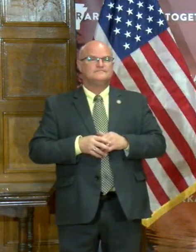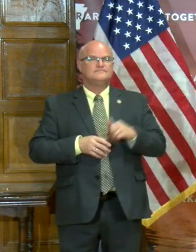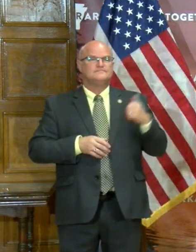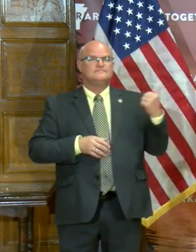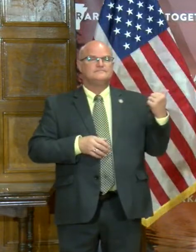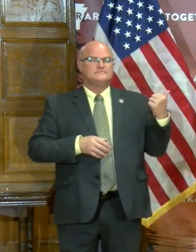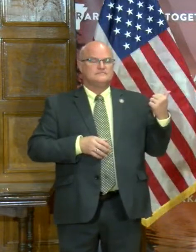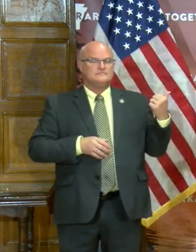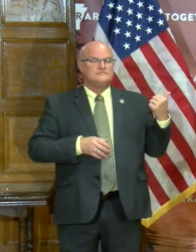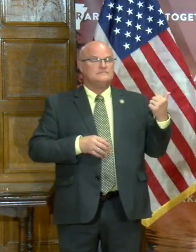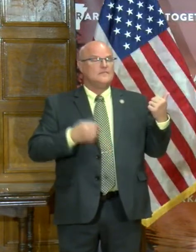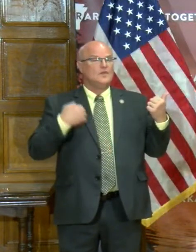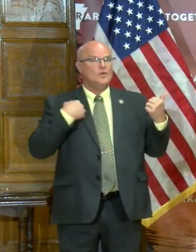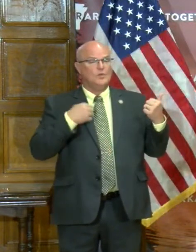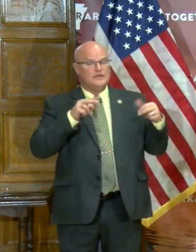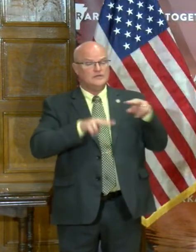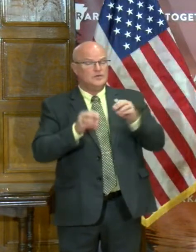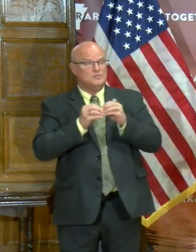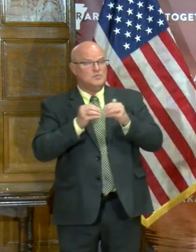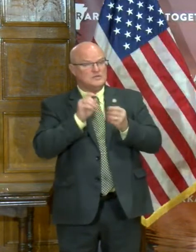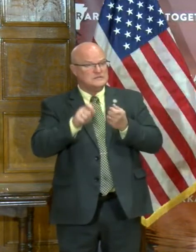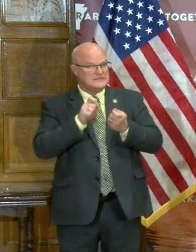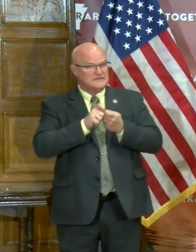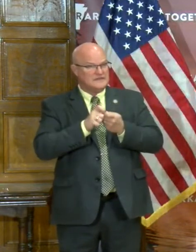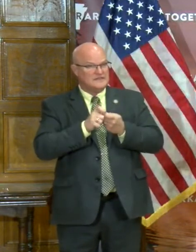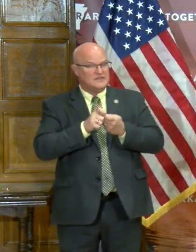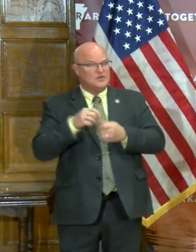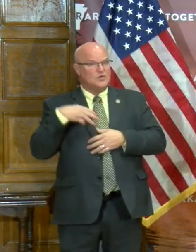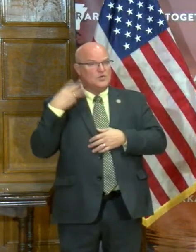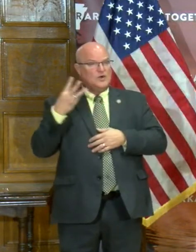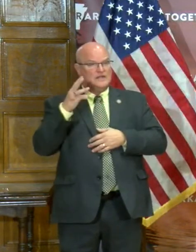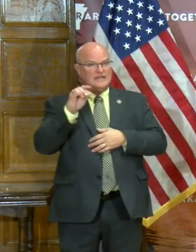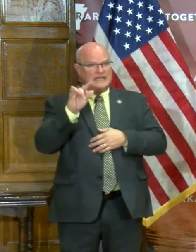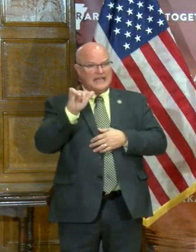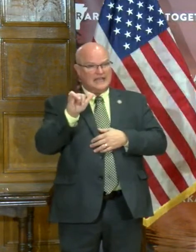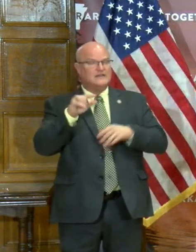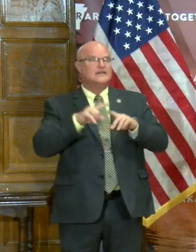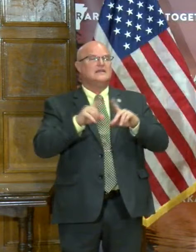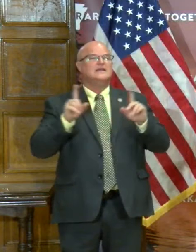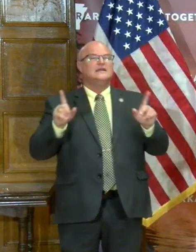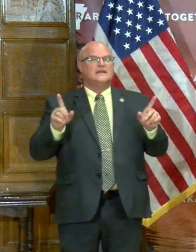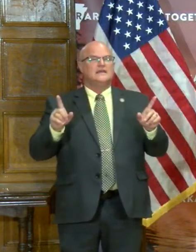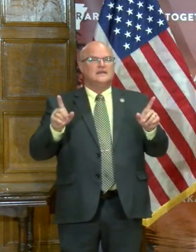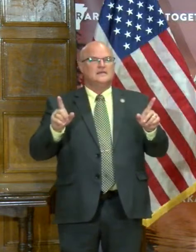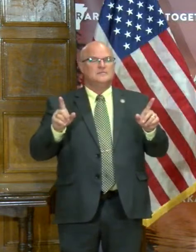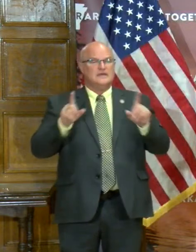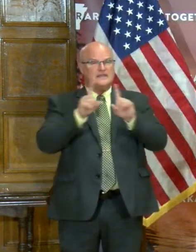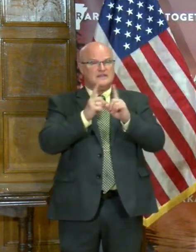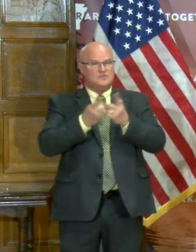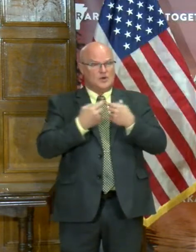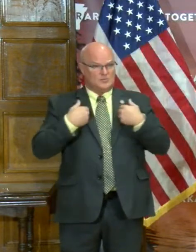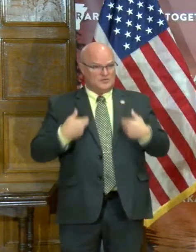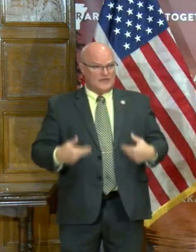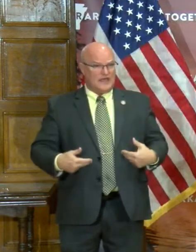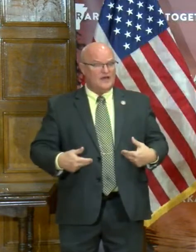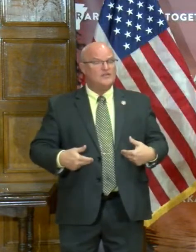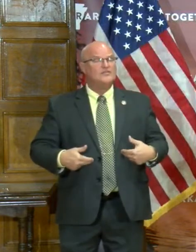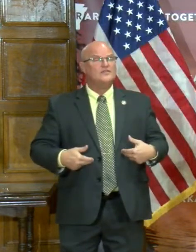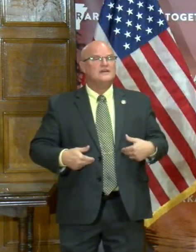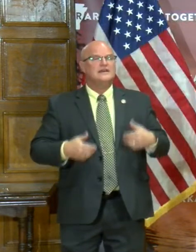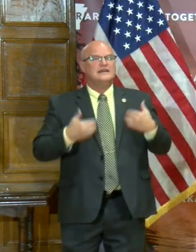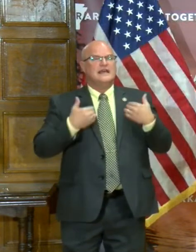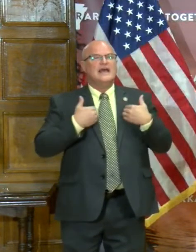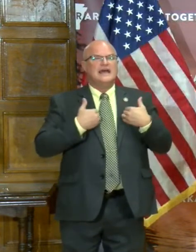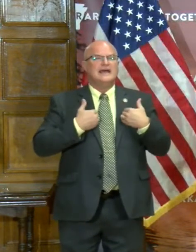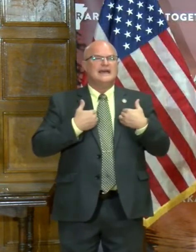Well, I mean, we can look into it further specifically to Washington County, but the Department of Health